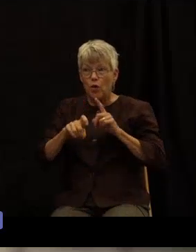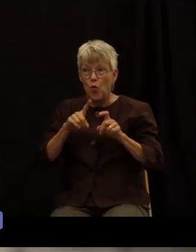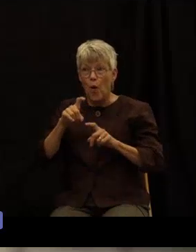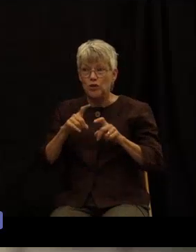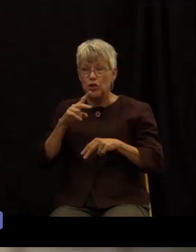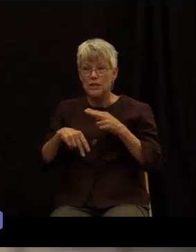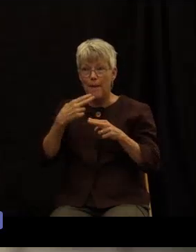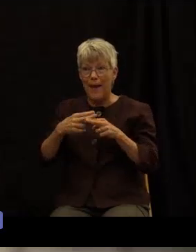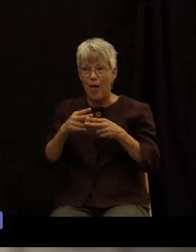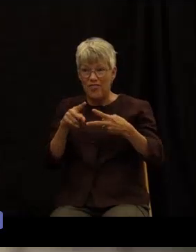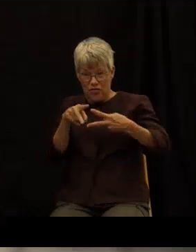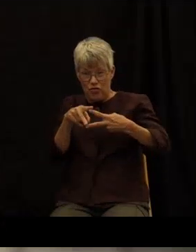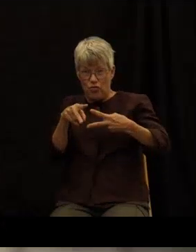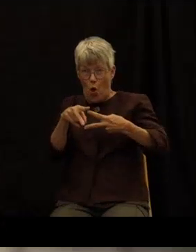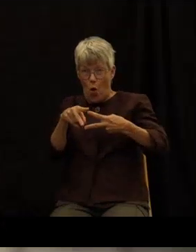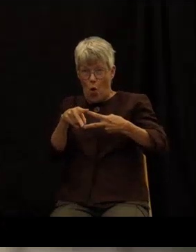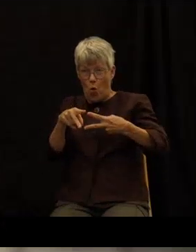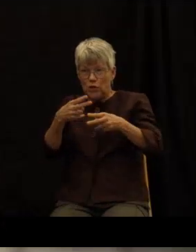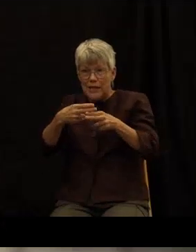as a temporary policy?